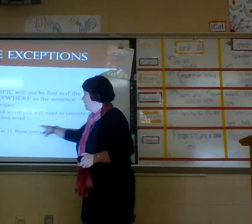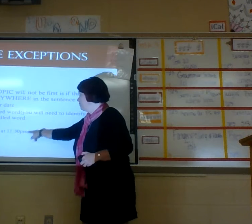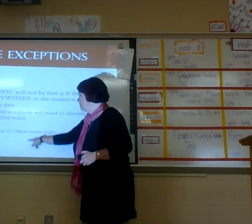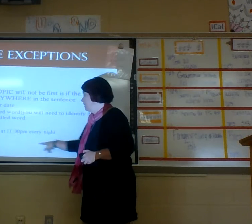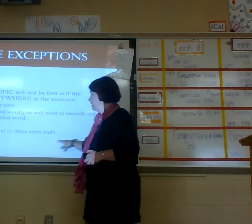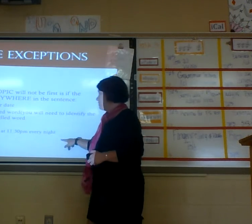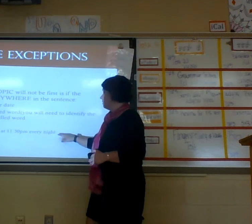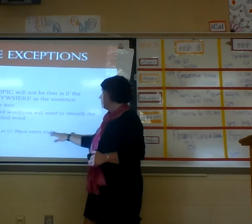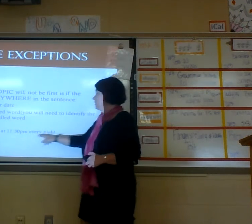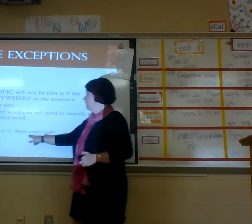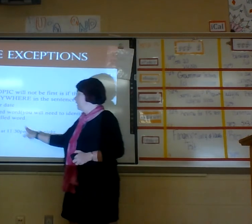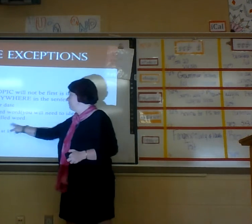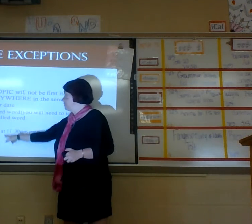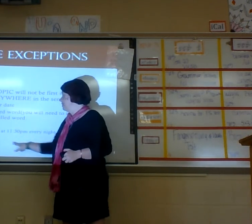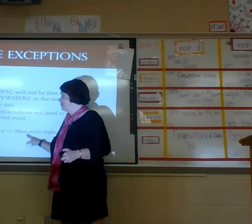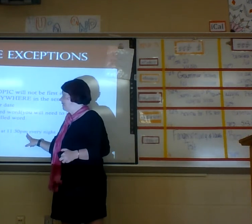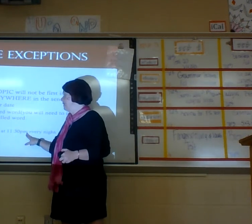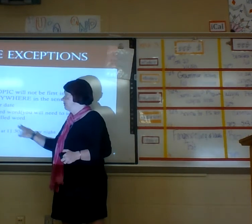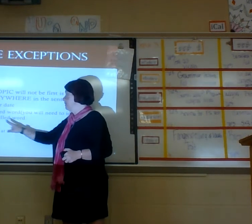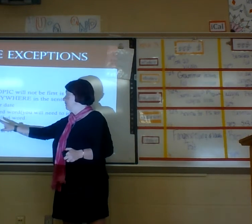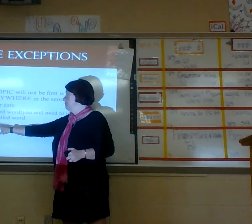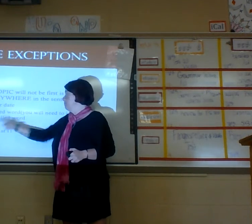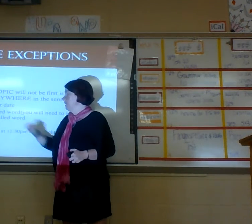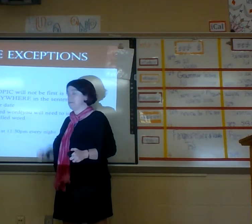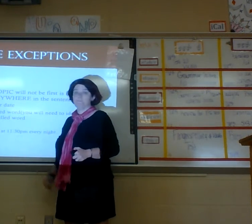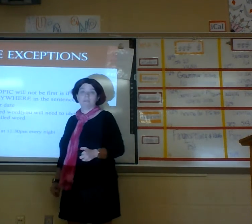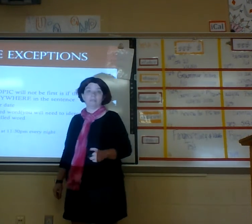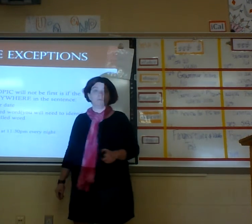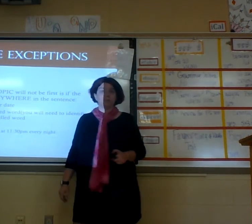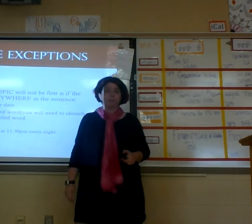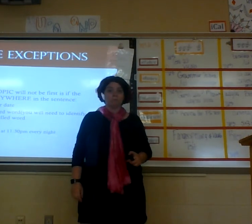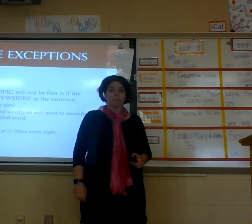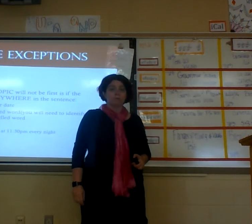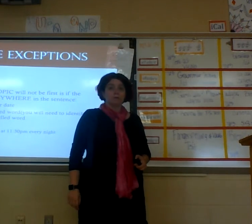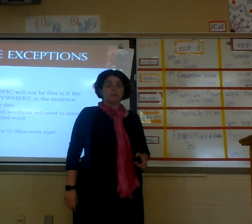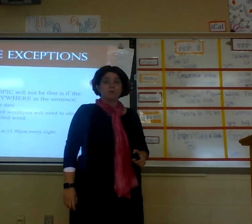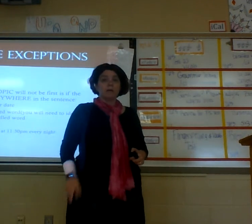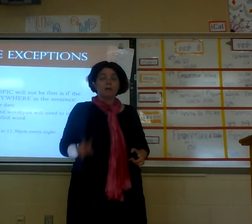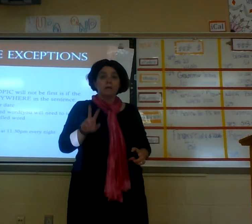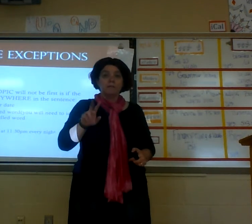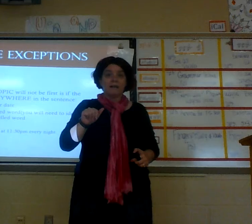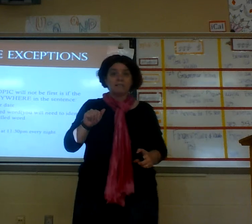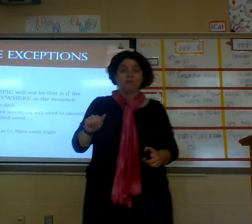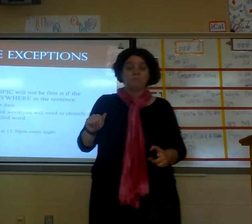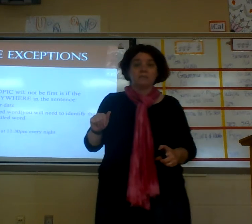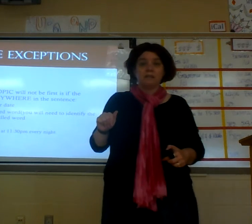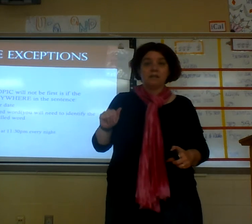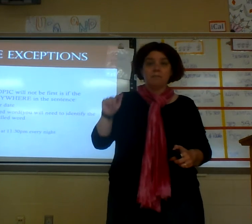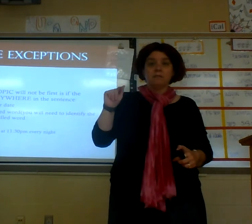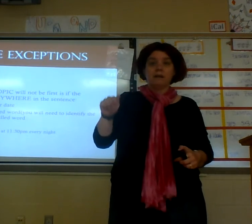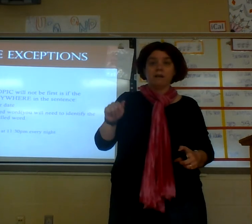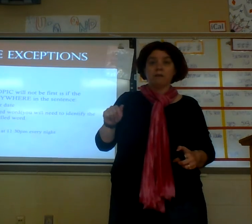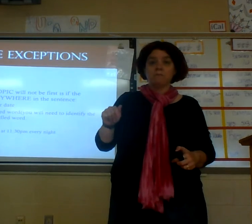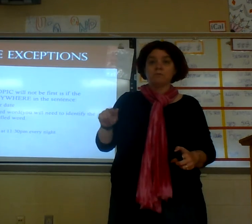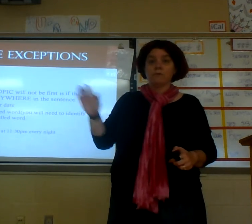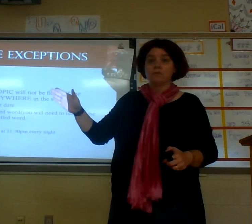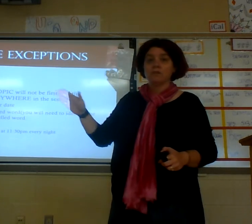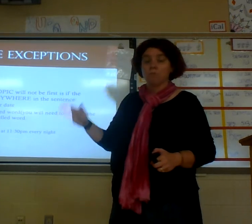Every night, 11:30 p.m. bed, me go to. Okay, that's how you would set it up. Time comes first. What's